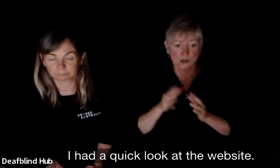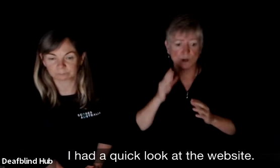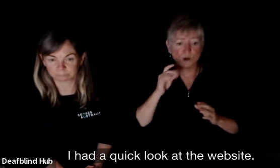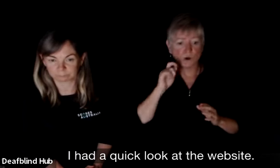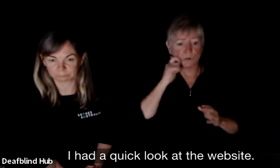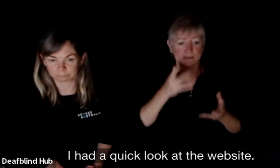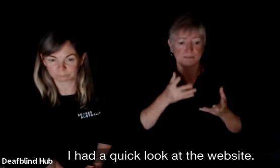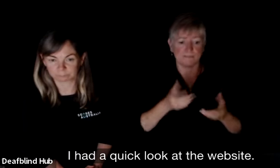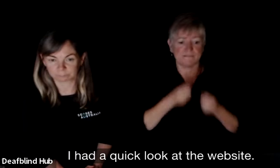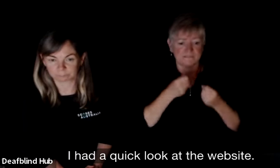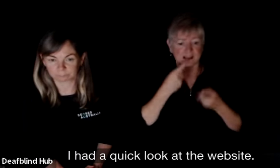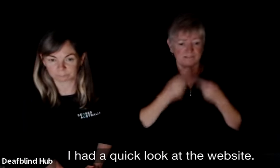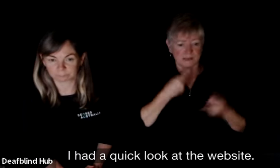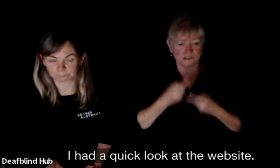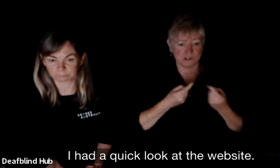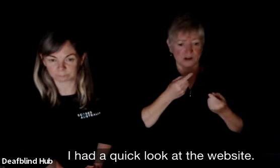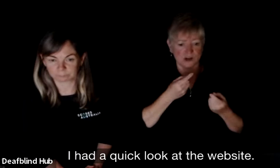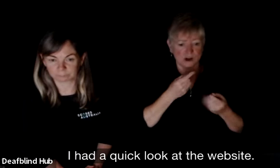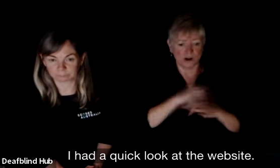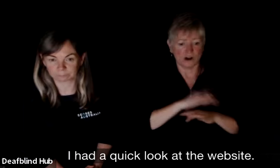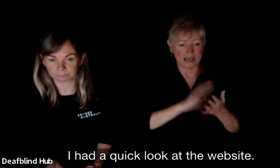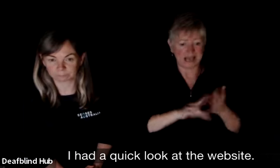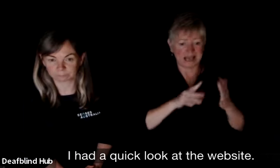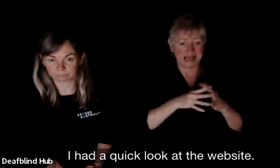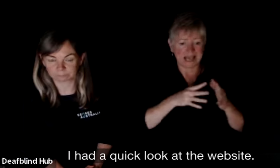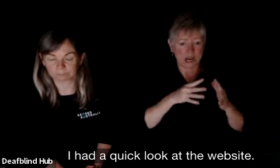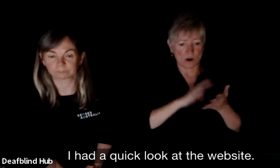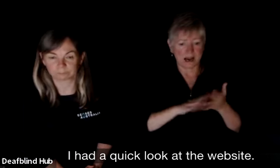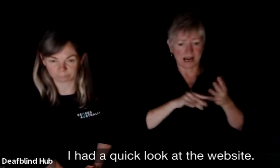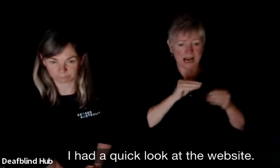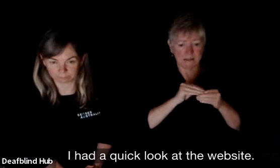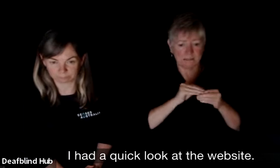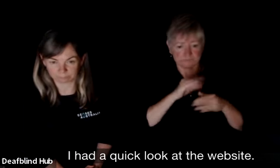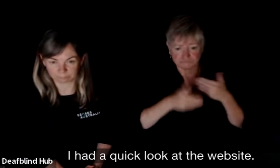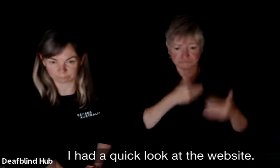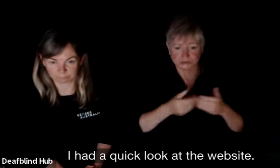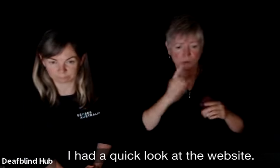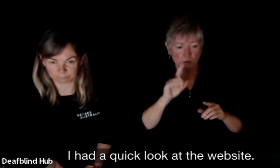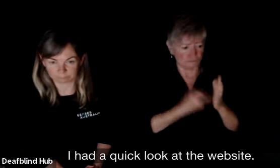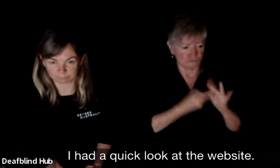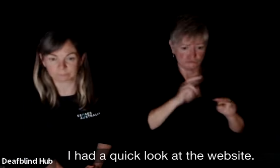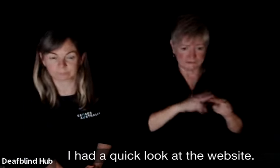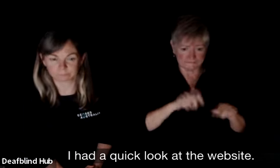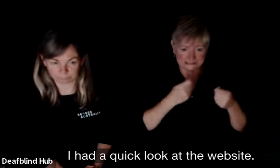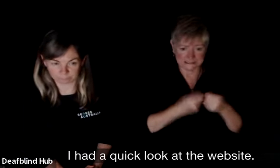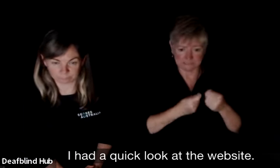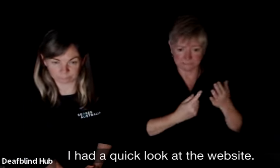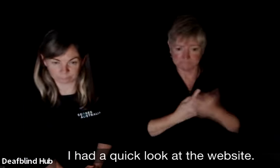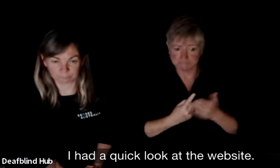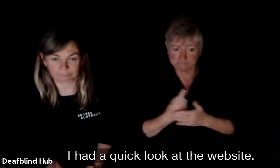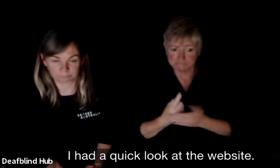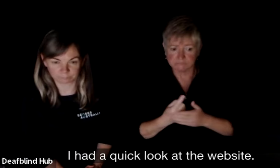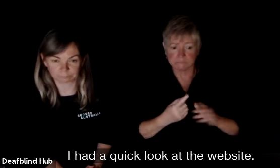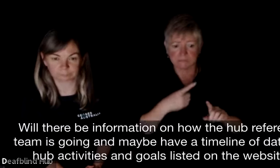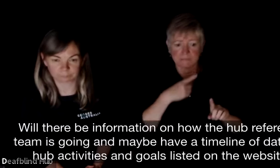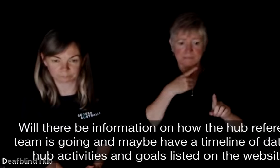going, and maybe have a timeline of dates of Hub activities and goals listed on the website so deafblind